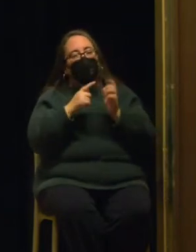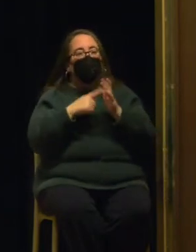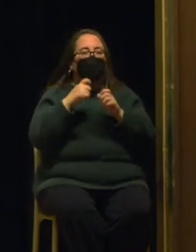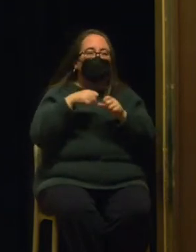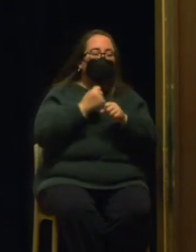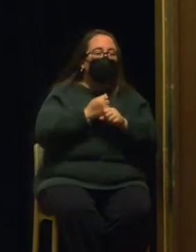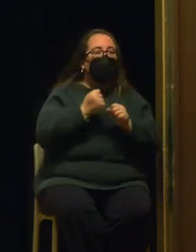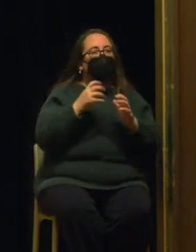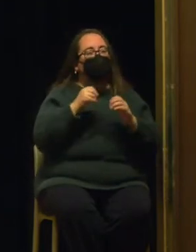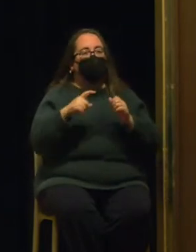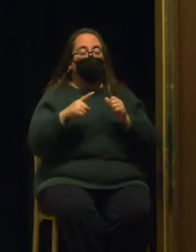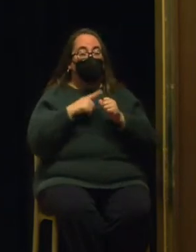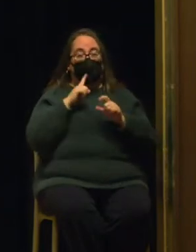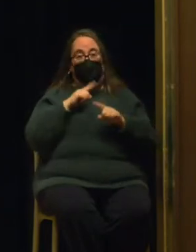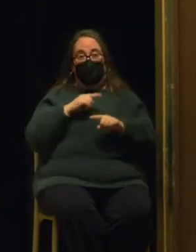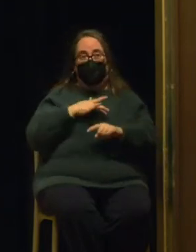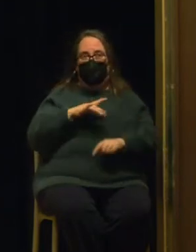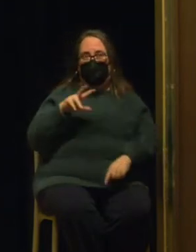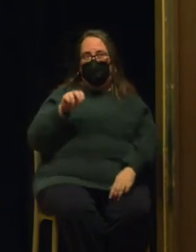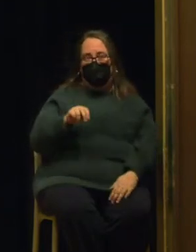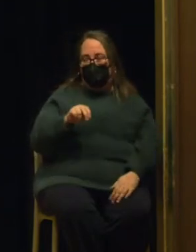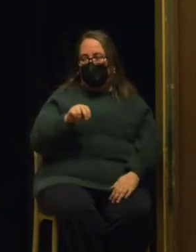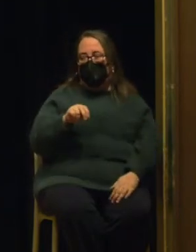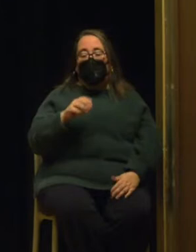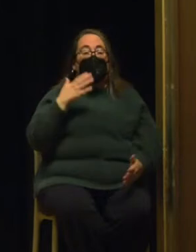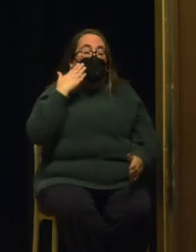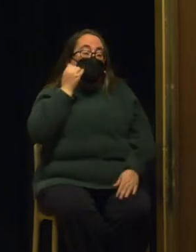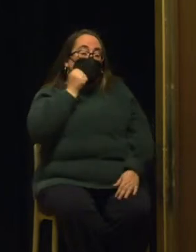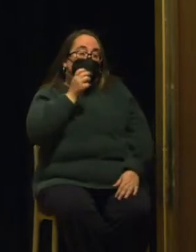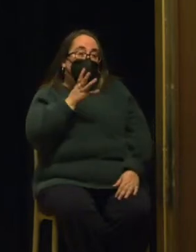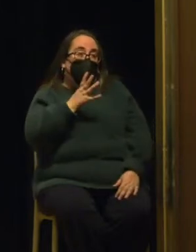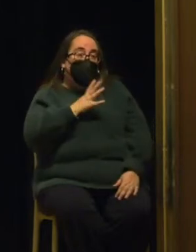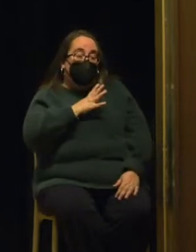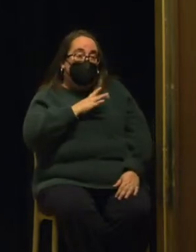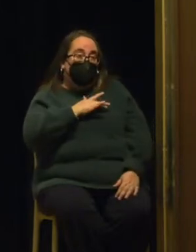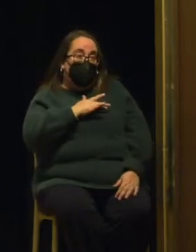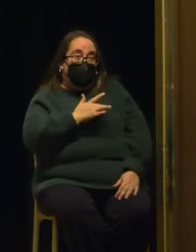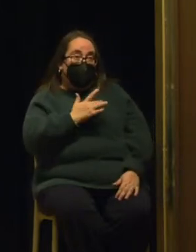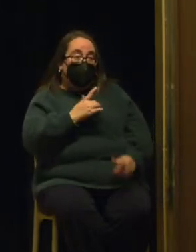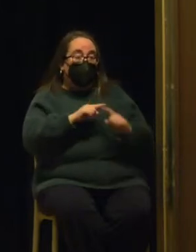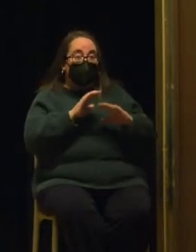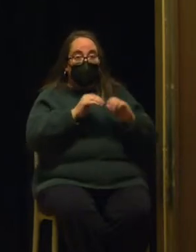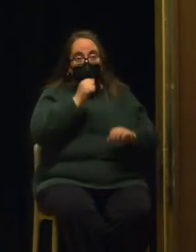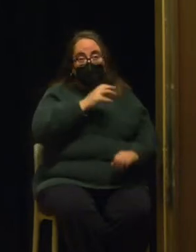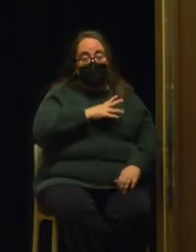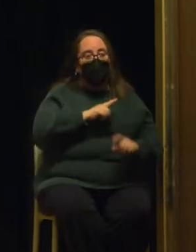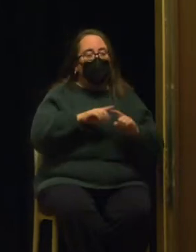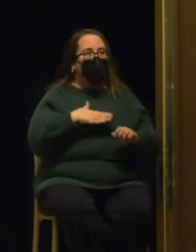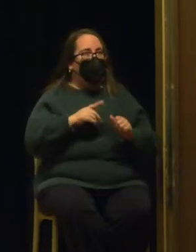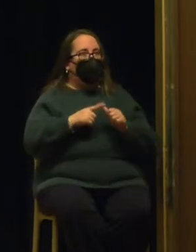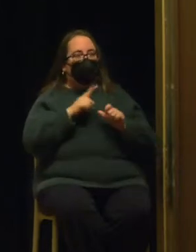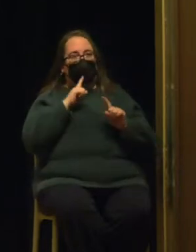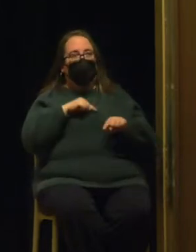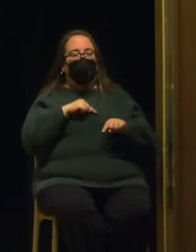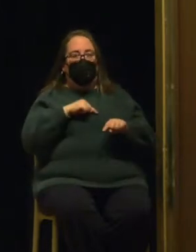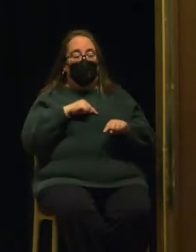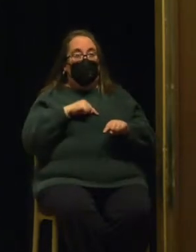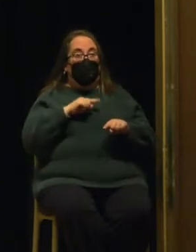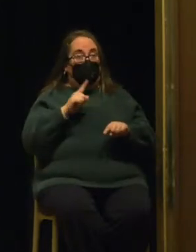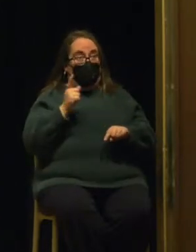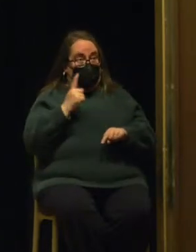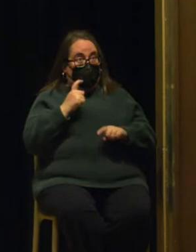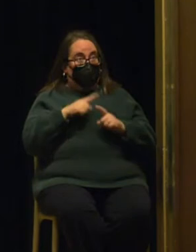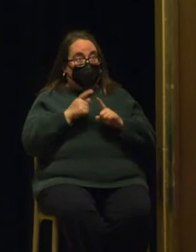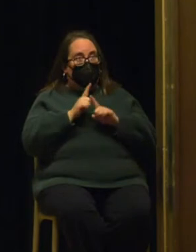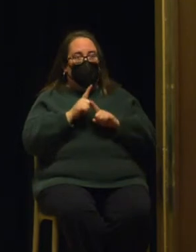year. So their first reaction, and I don't know if it's women react this way differently than men, but my first reaction if somebody asked me to be